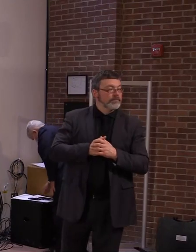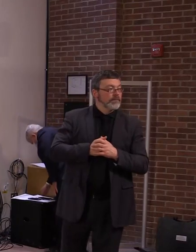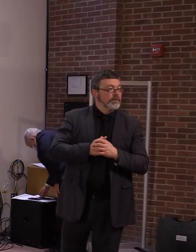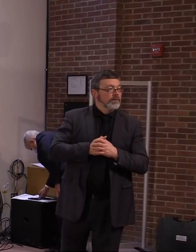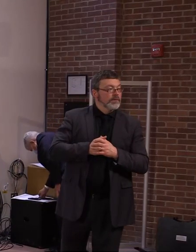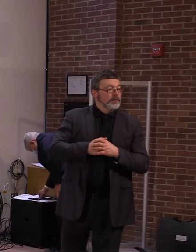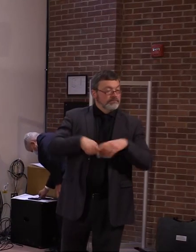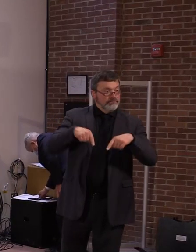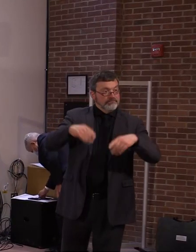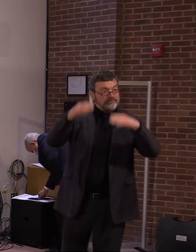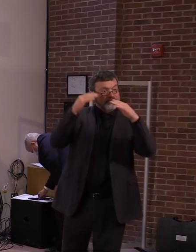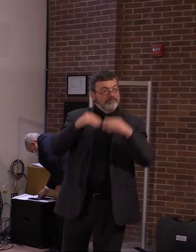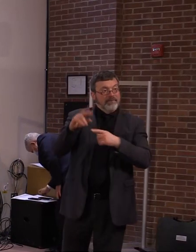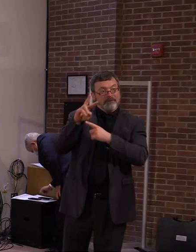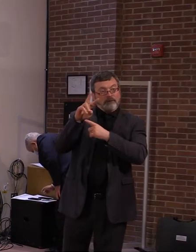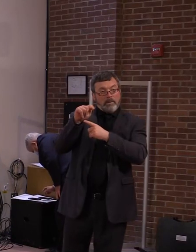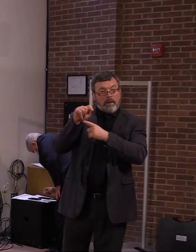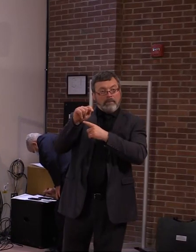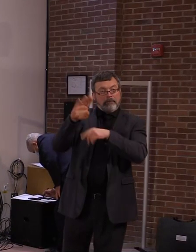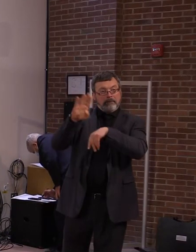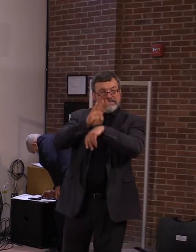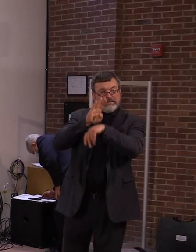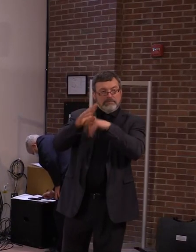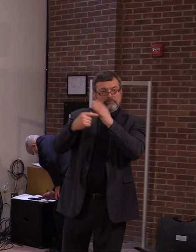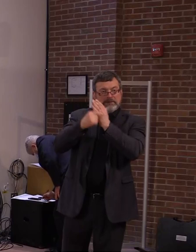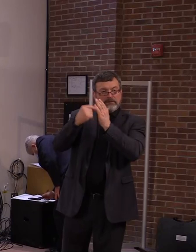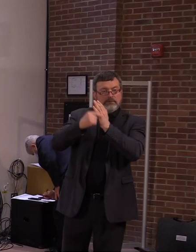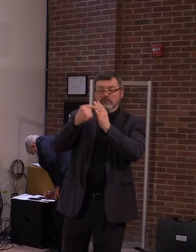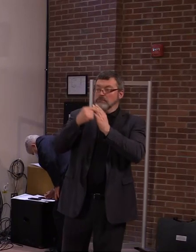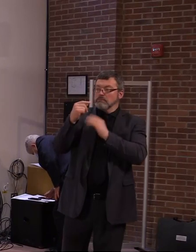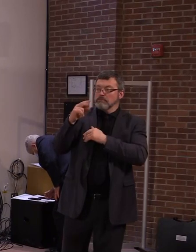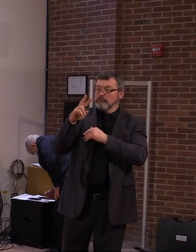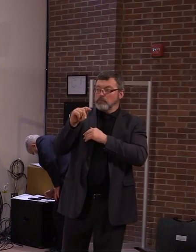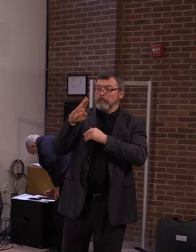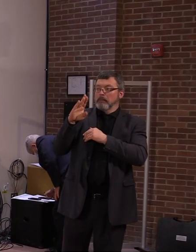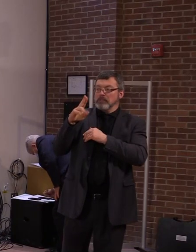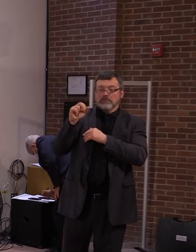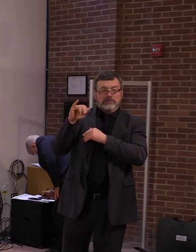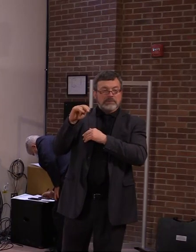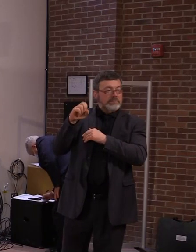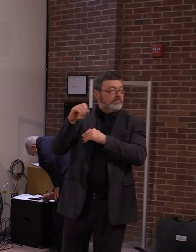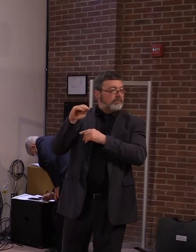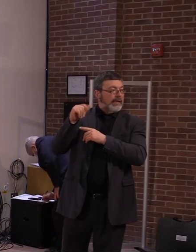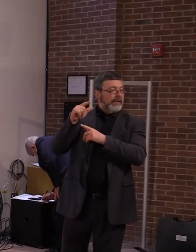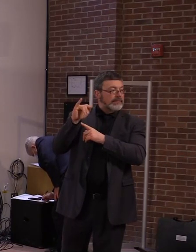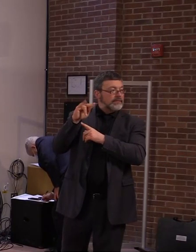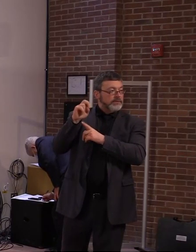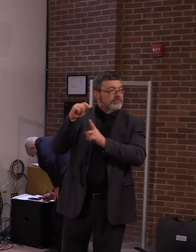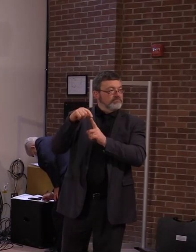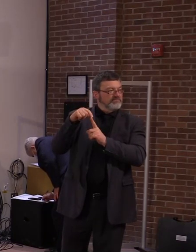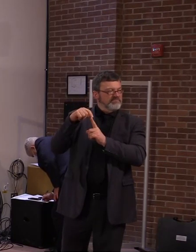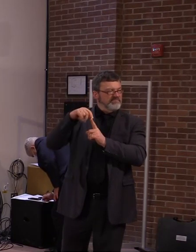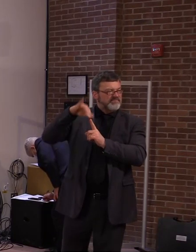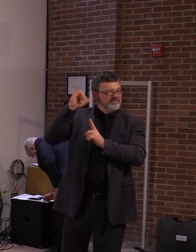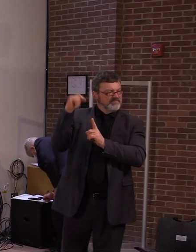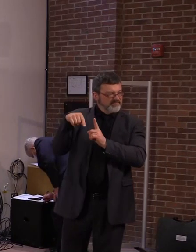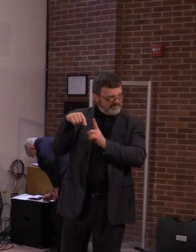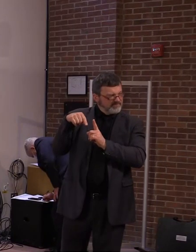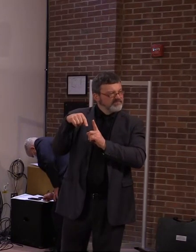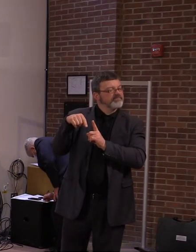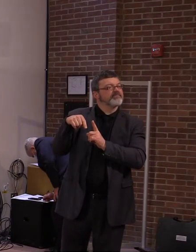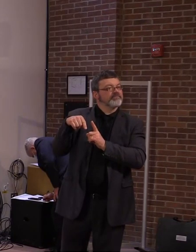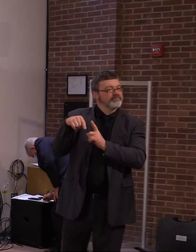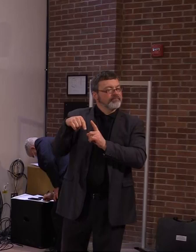Hi, Governor. ISO New England yesterday released its winter energy report, and on the face of it, it looks pretty good, but they're very, very